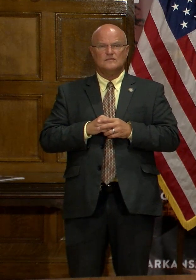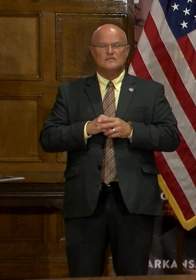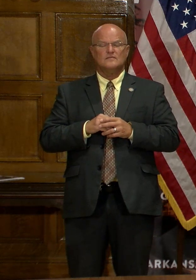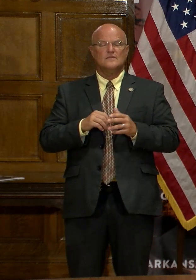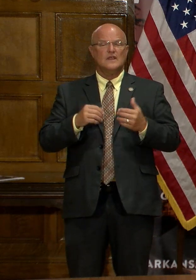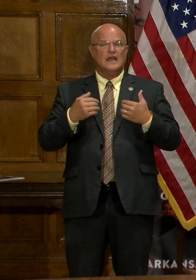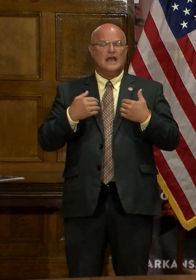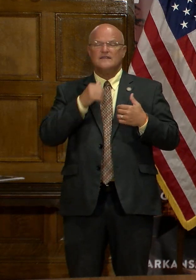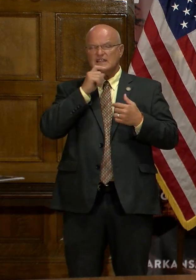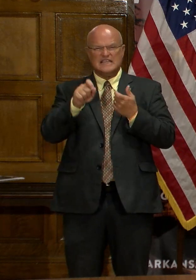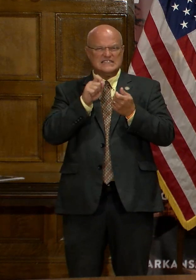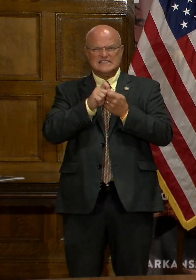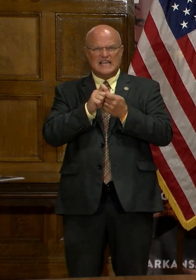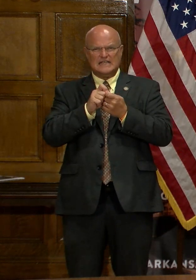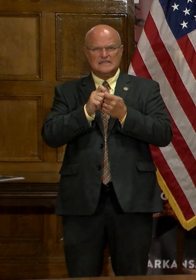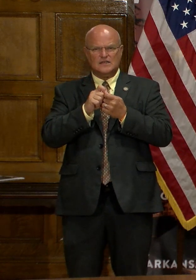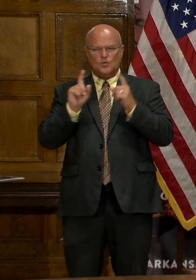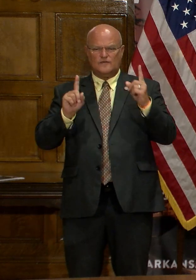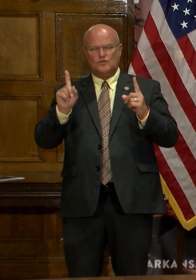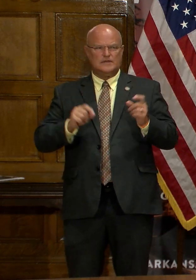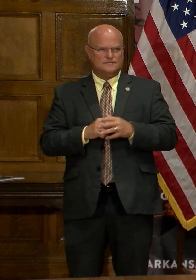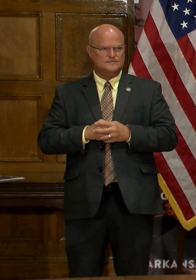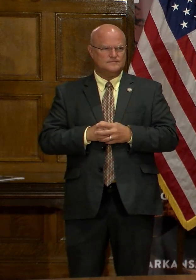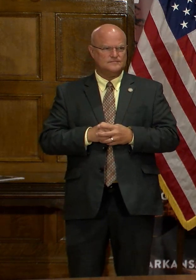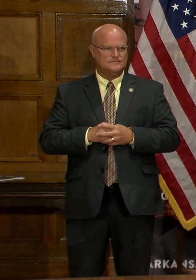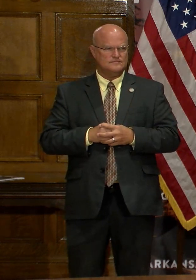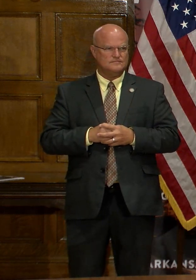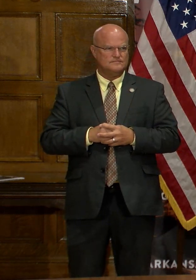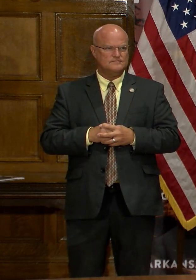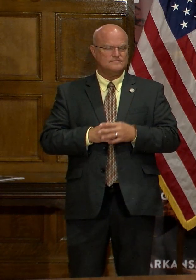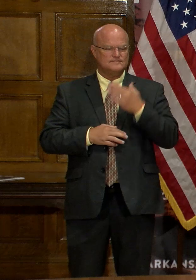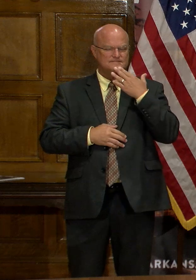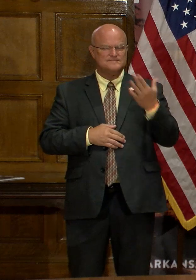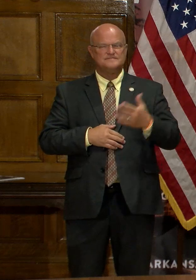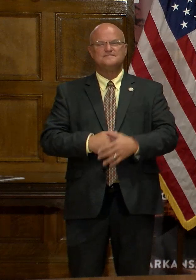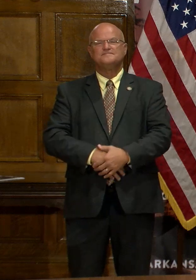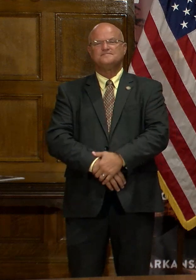There's not exactly a one-for-one.